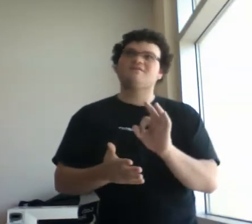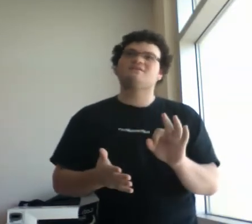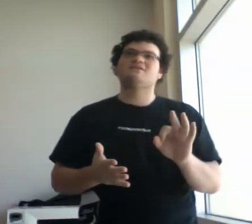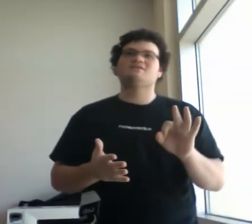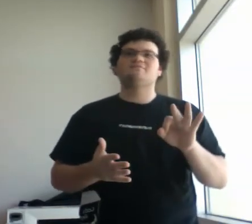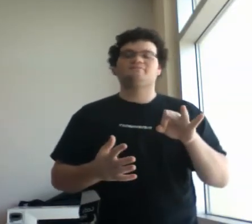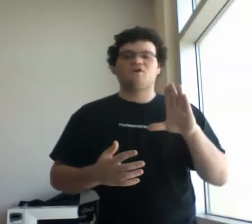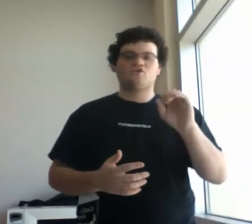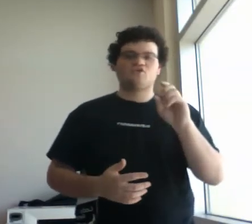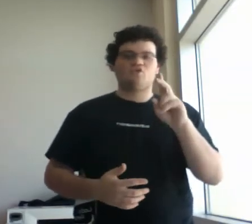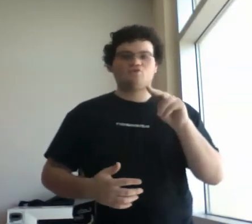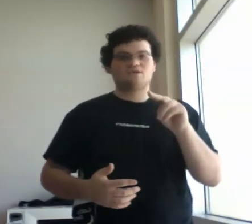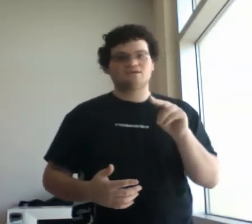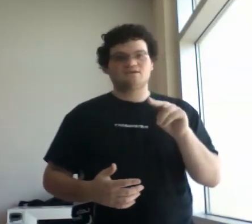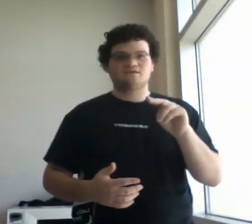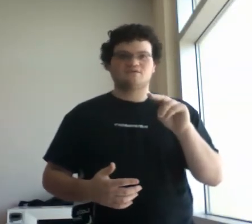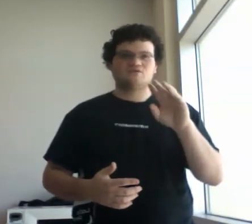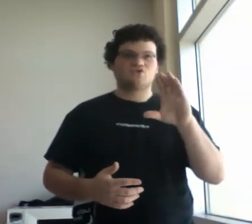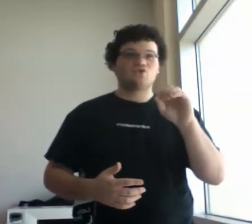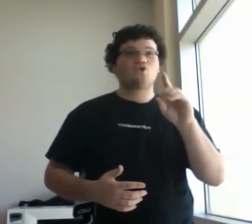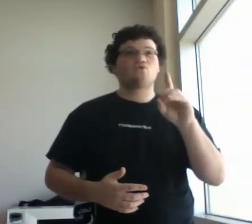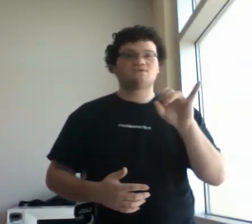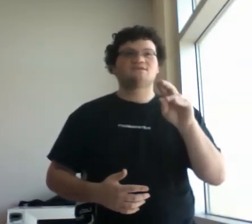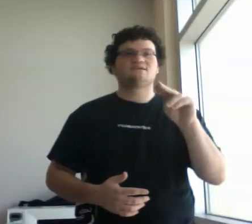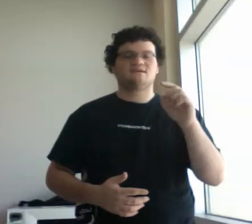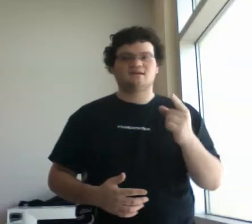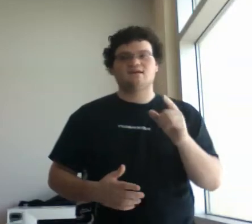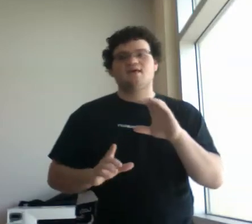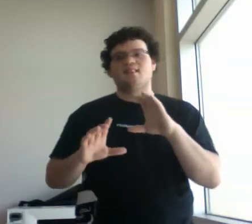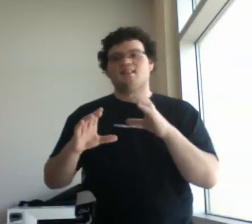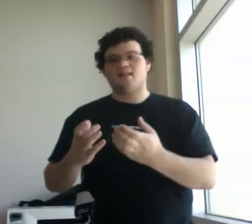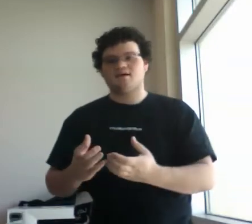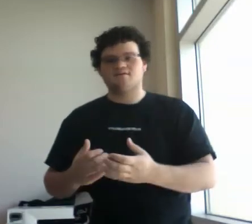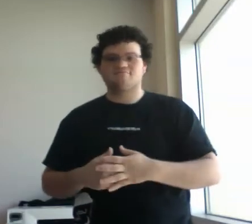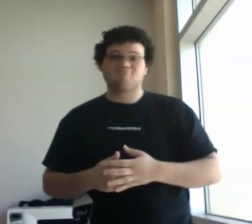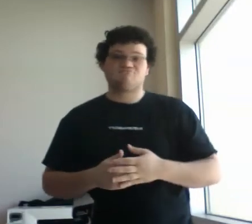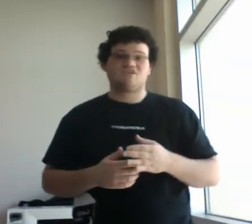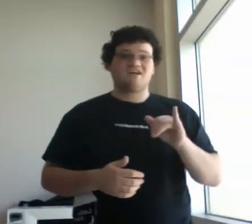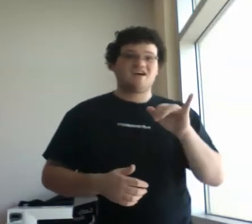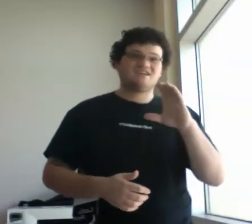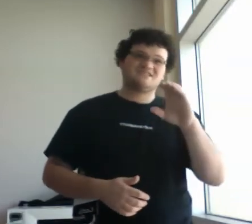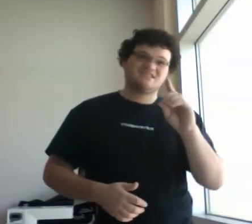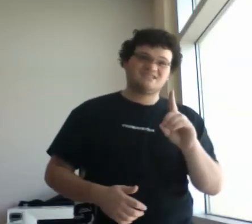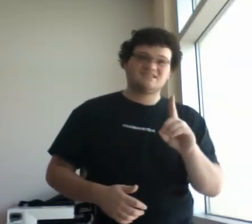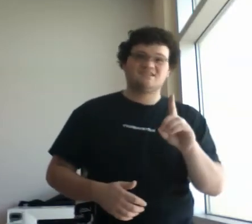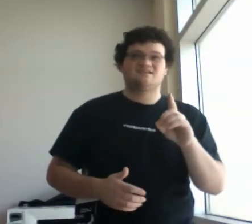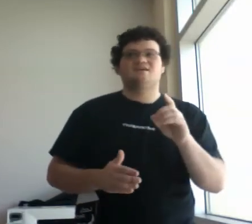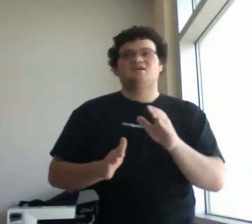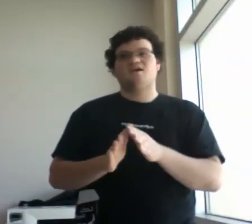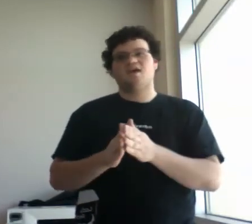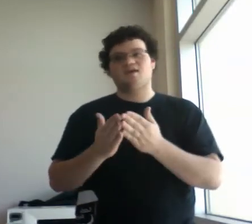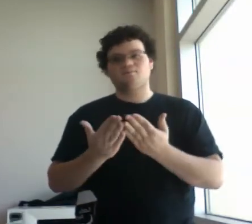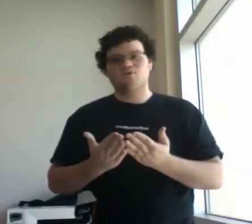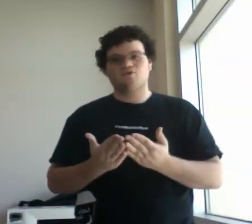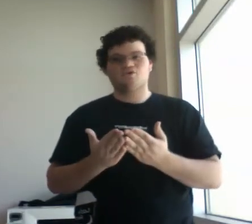a medical coding class, you can get Faye Brown's ICD-9 CM Coding Handbook. Faye Brown is